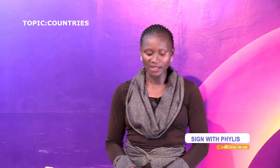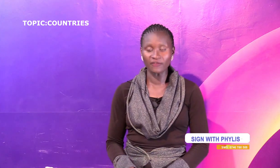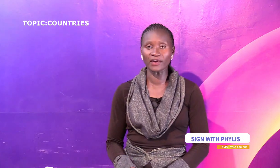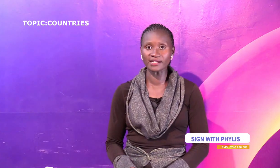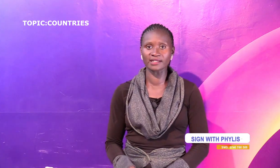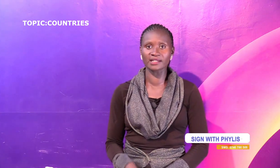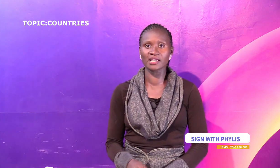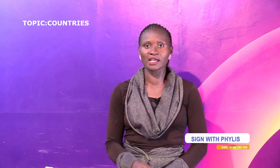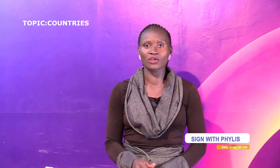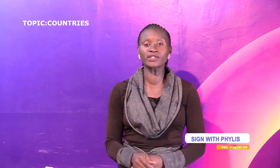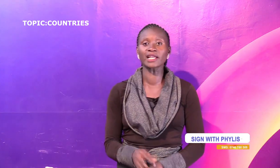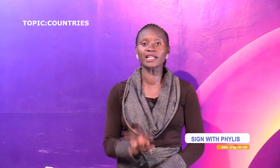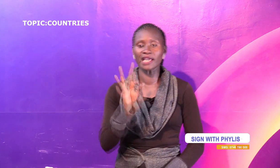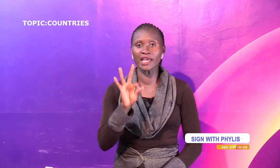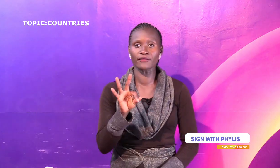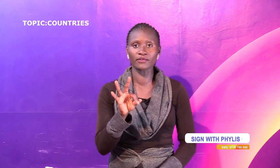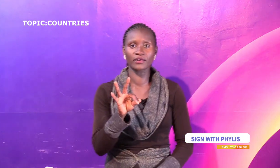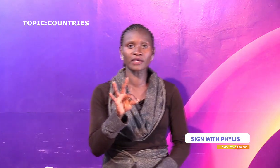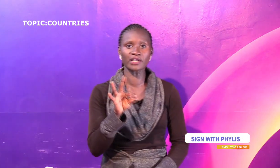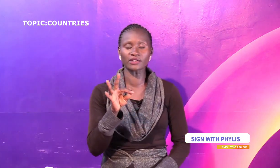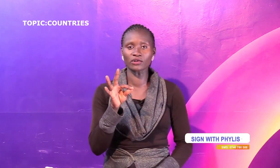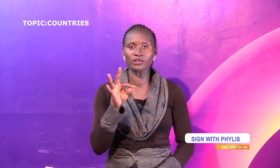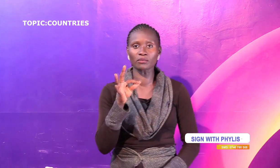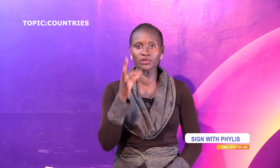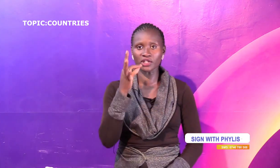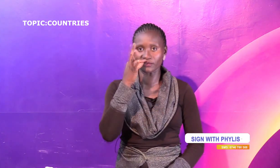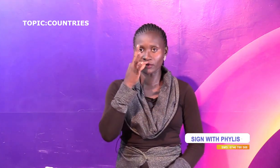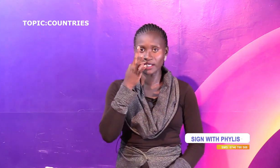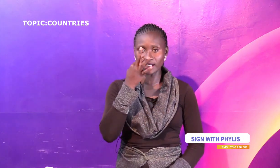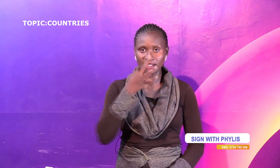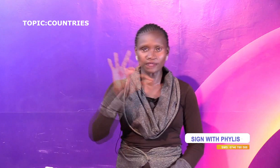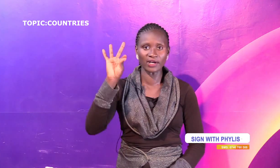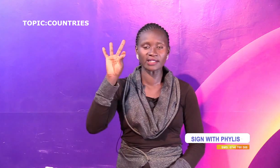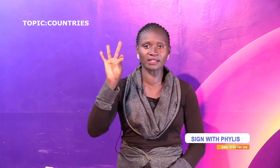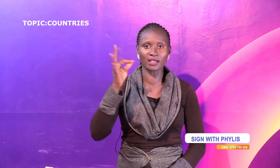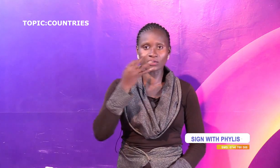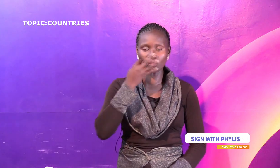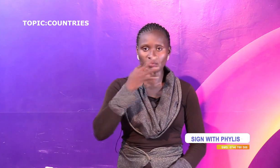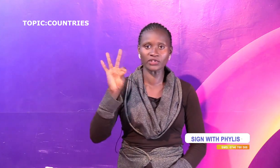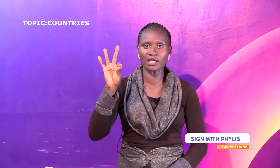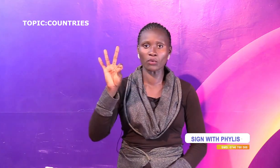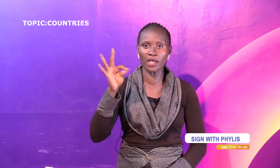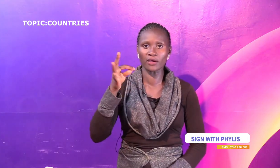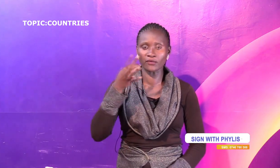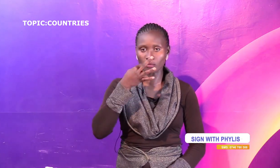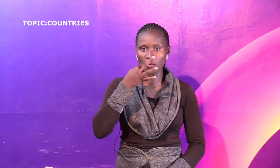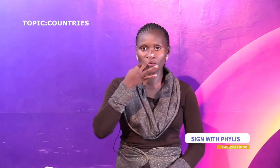France. Using letter F, you just also push it forward like this, France, you push it away from your mouth.